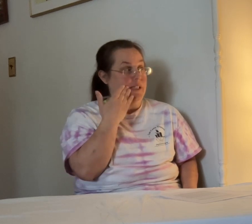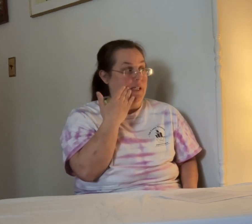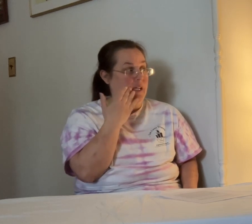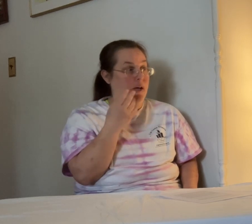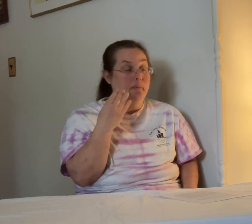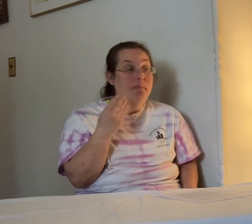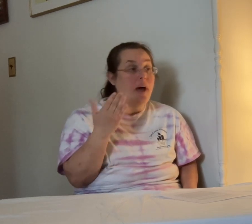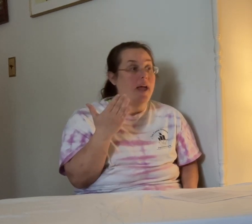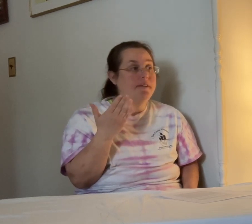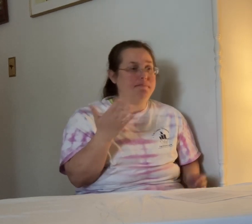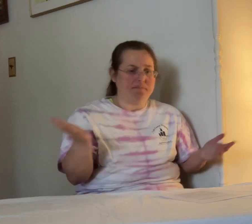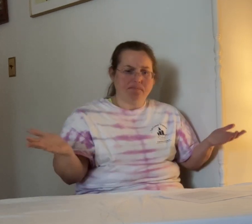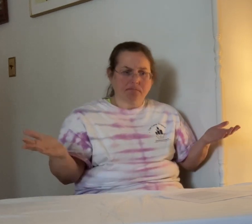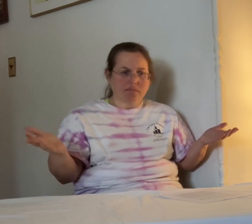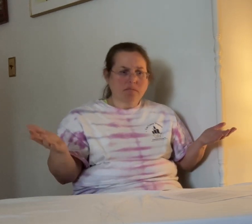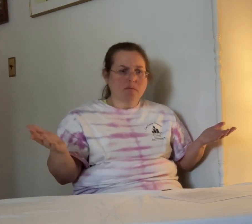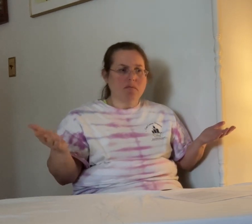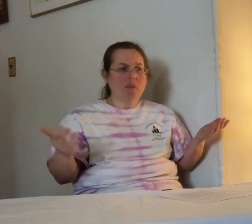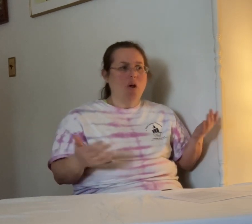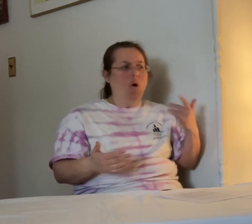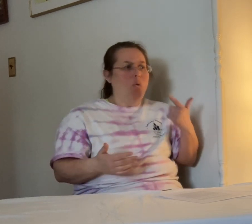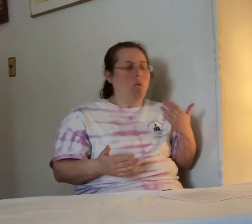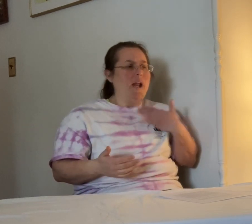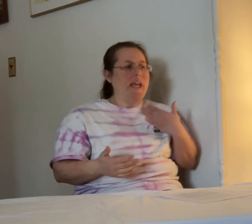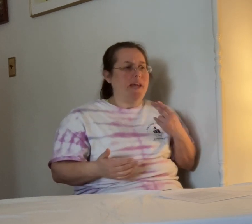security, but what if,